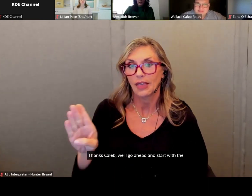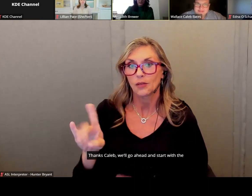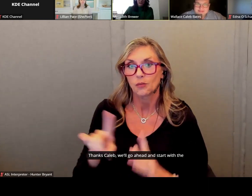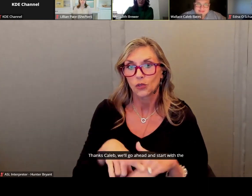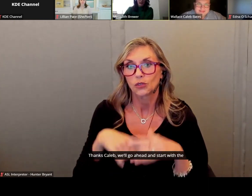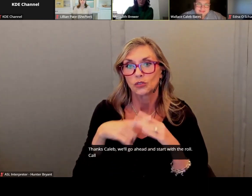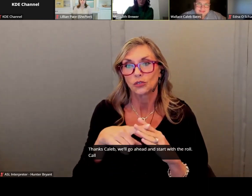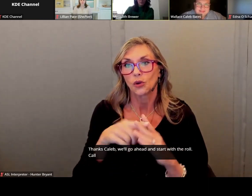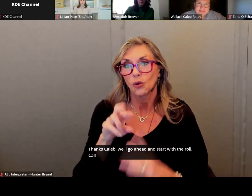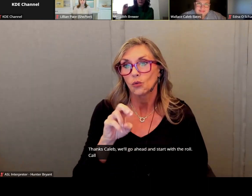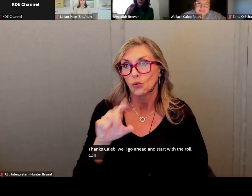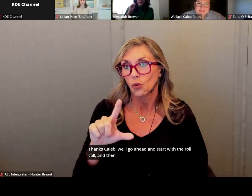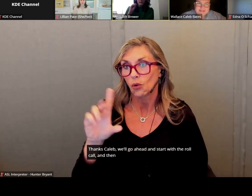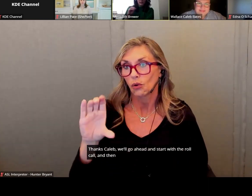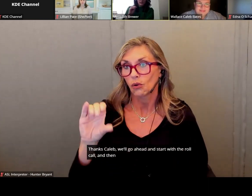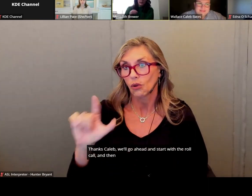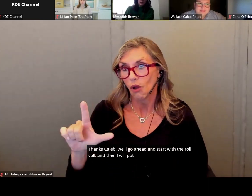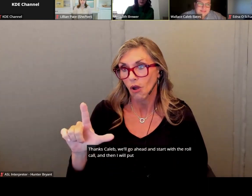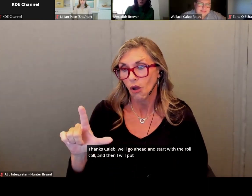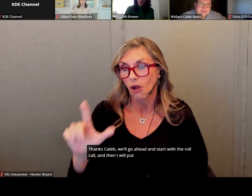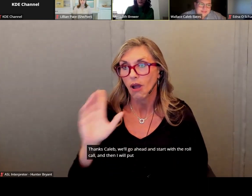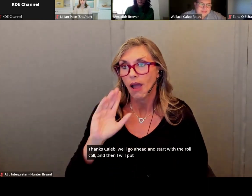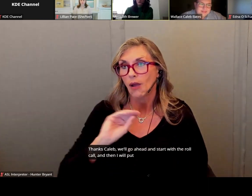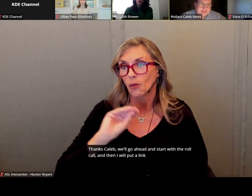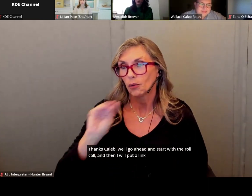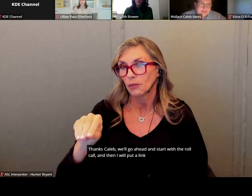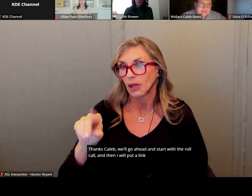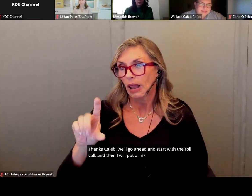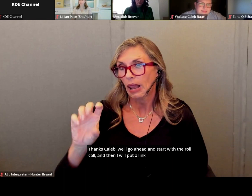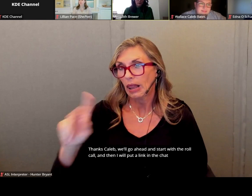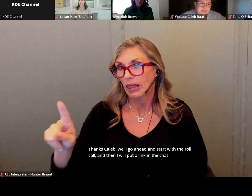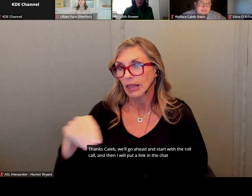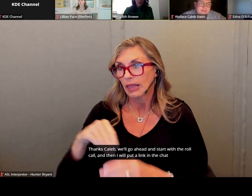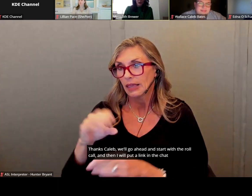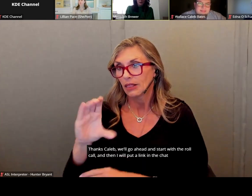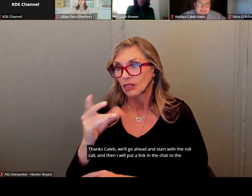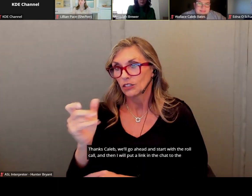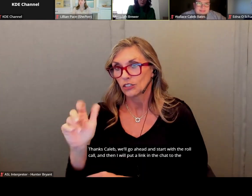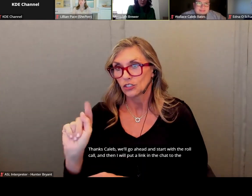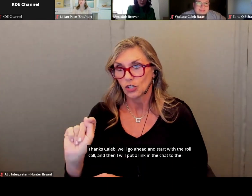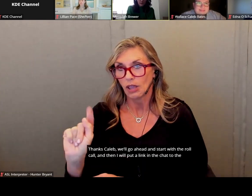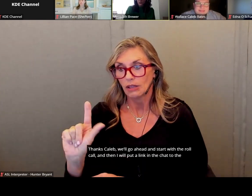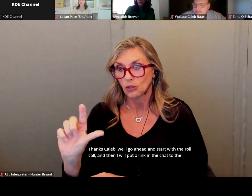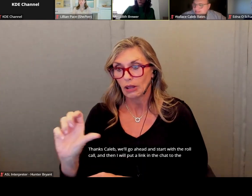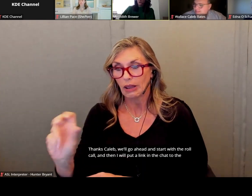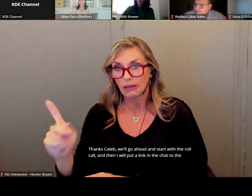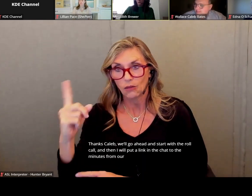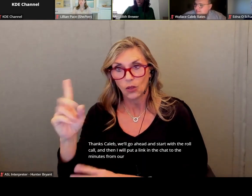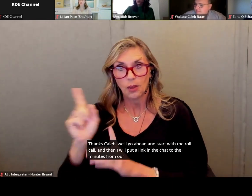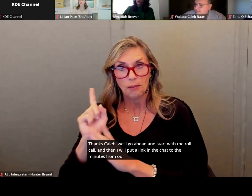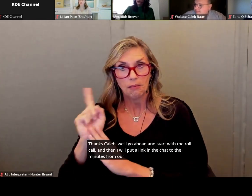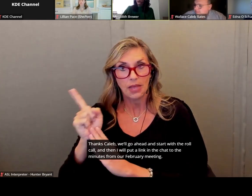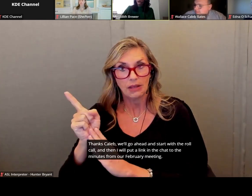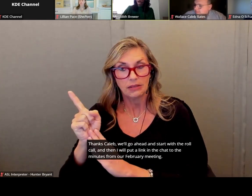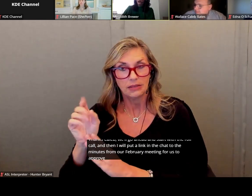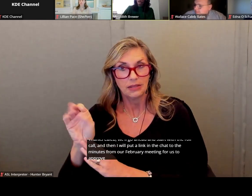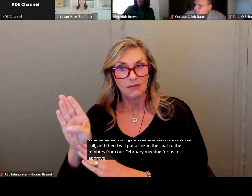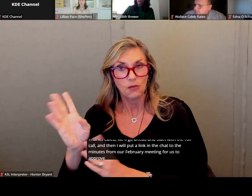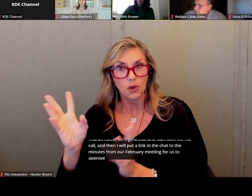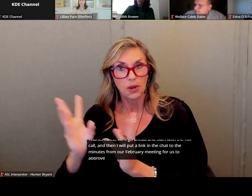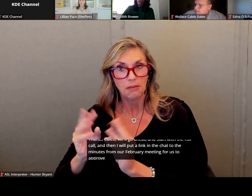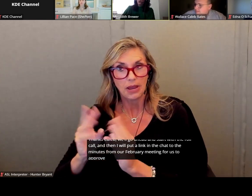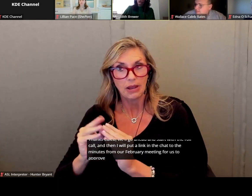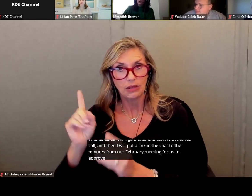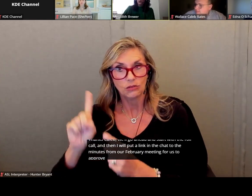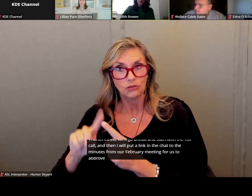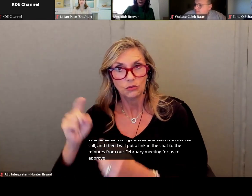and then I will put a link in the chat to the minutes from our February meeting for us to approve.